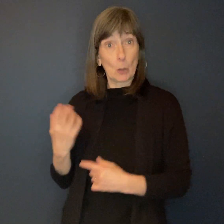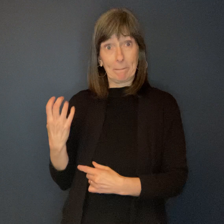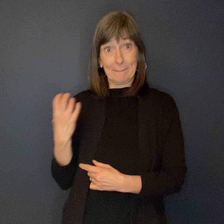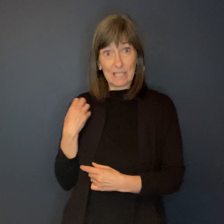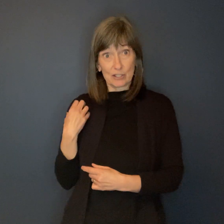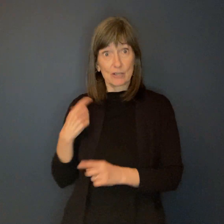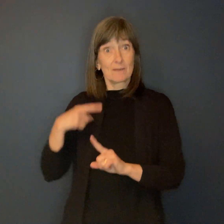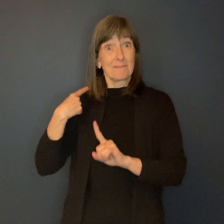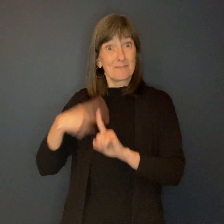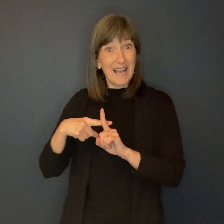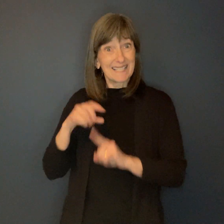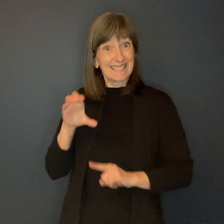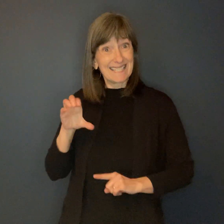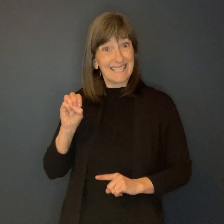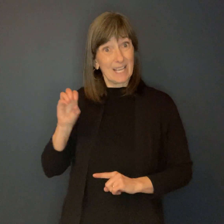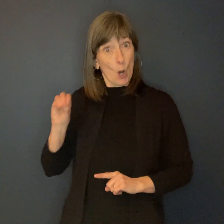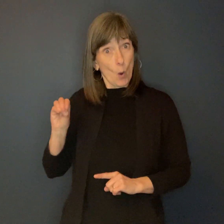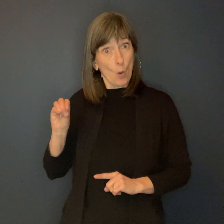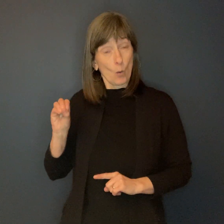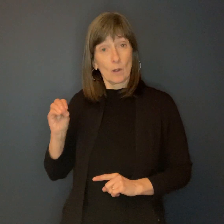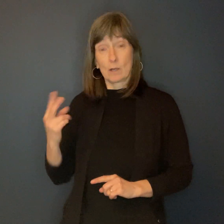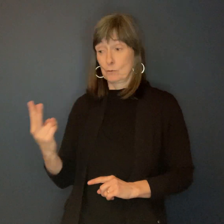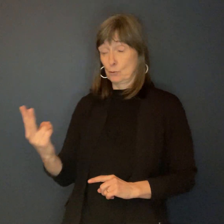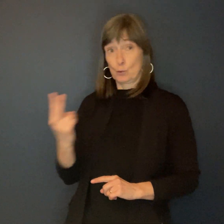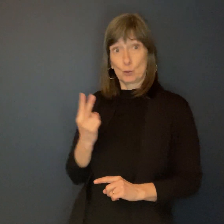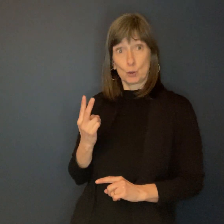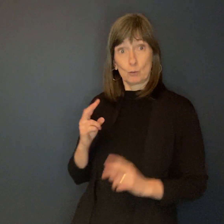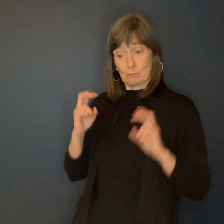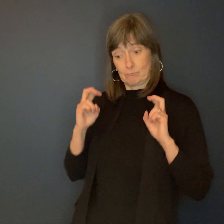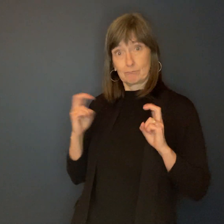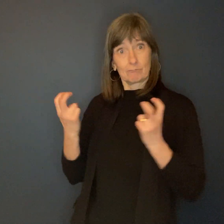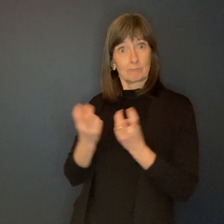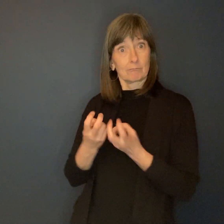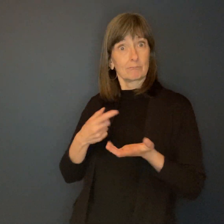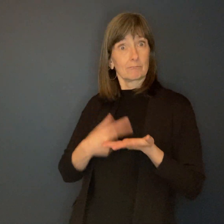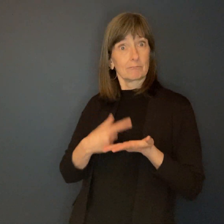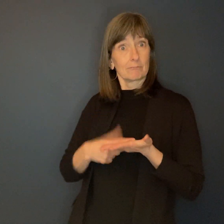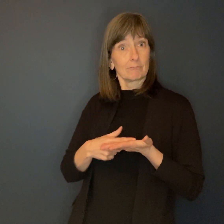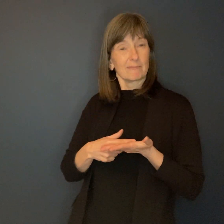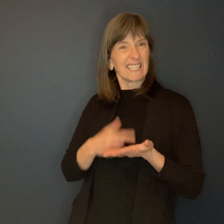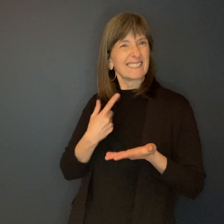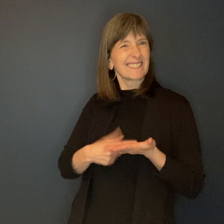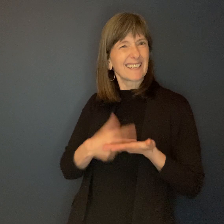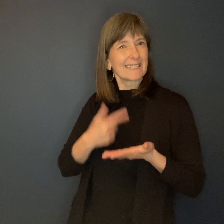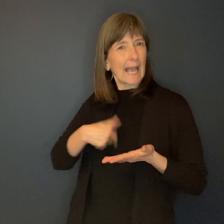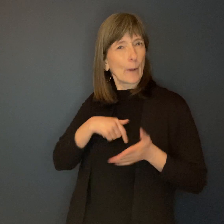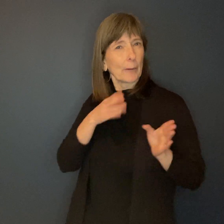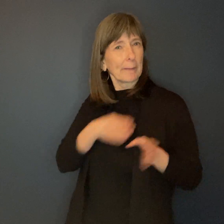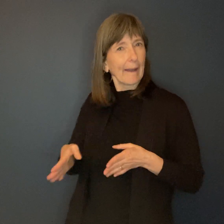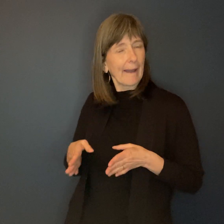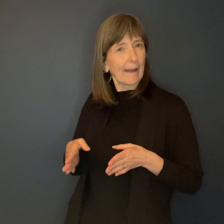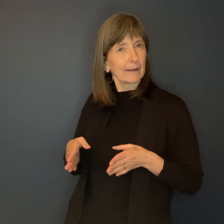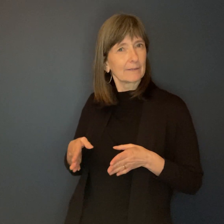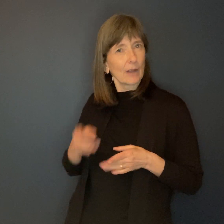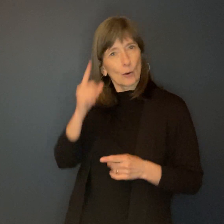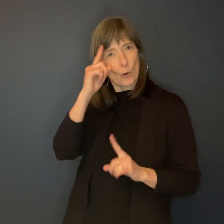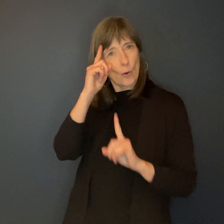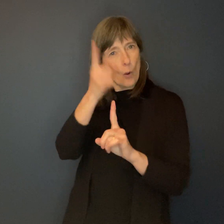CEO access to both, and sat down and went through the proposal, and it didn't